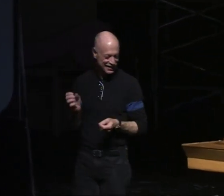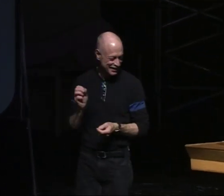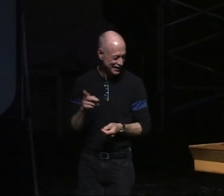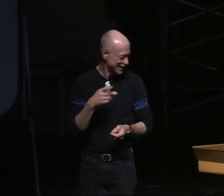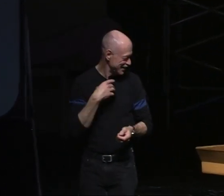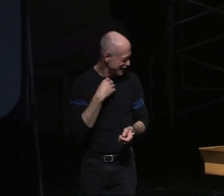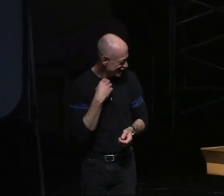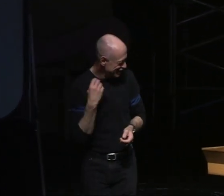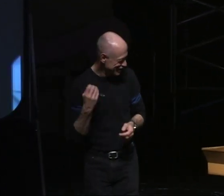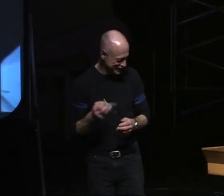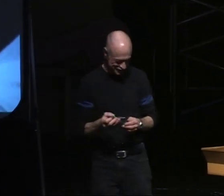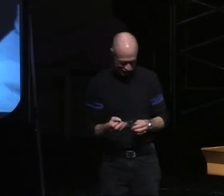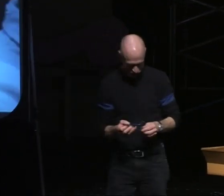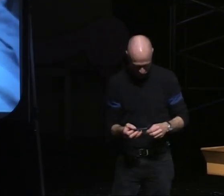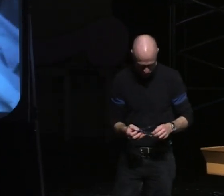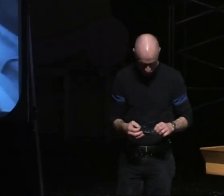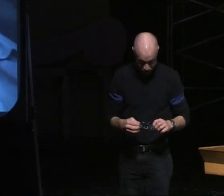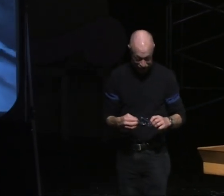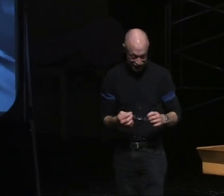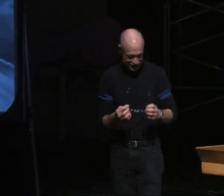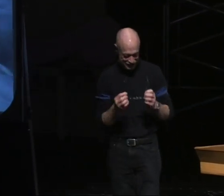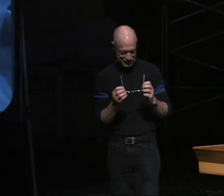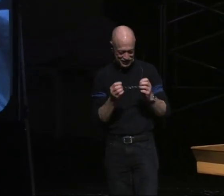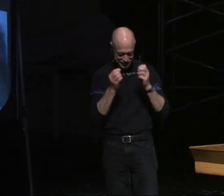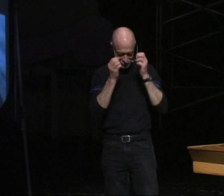Thank you, thank you.